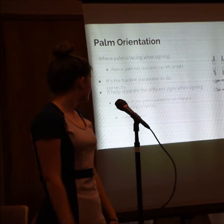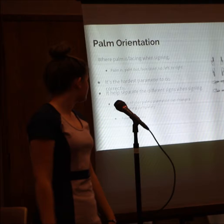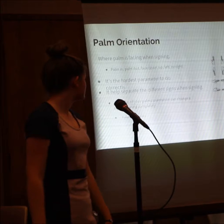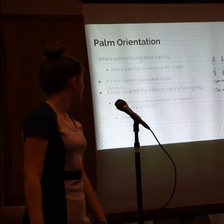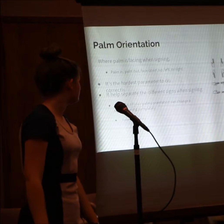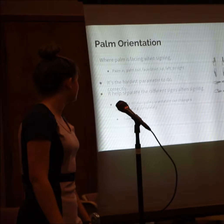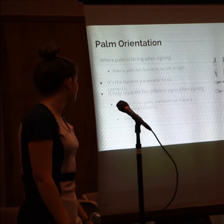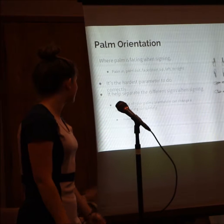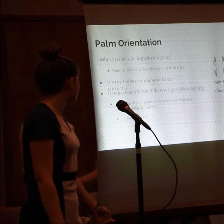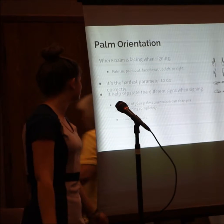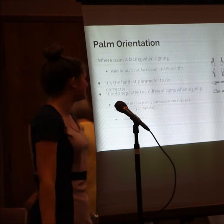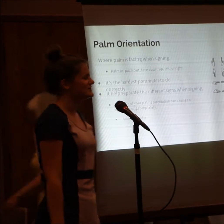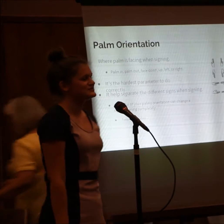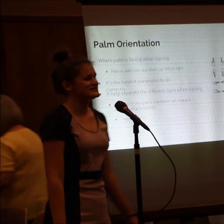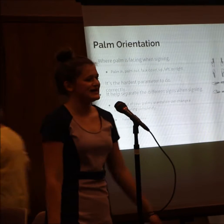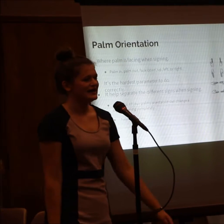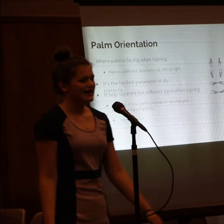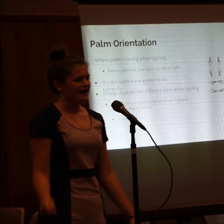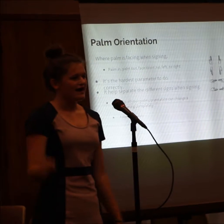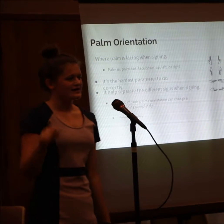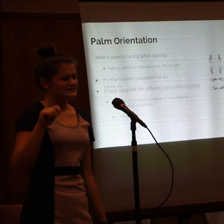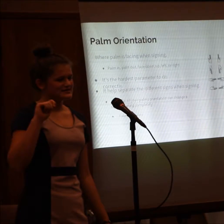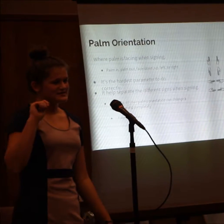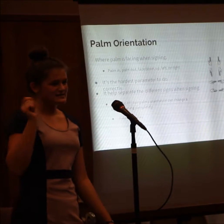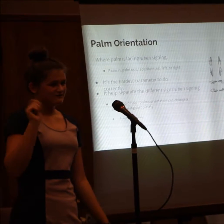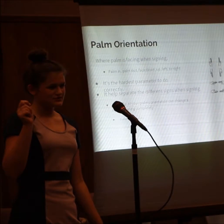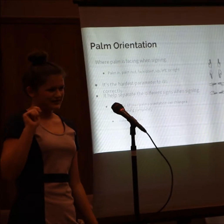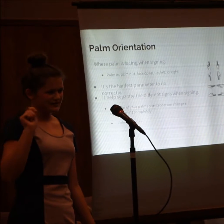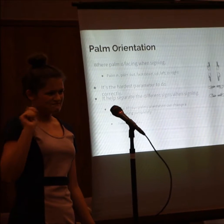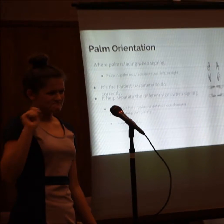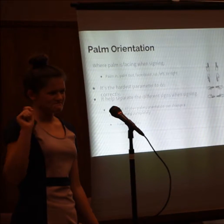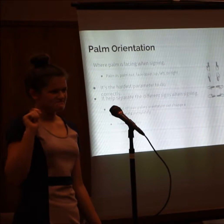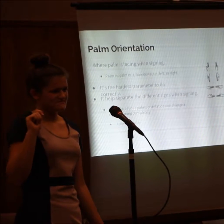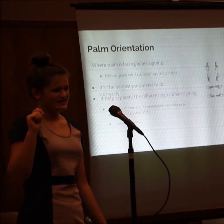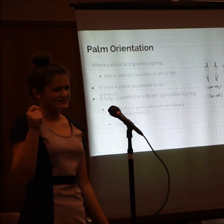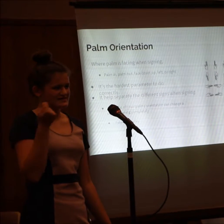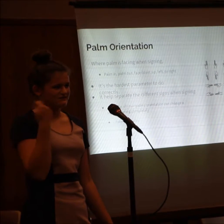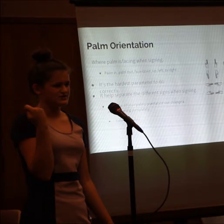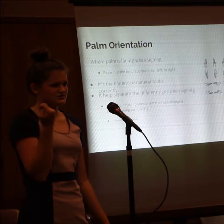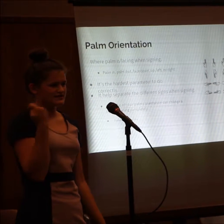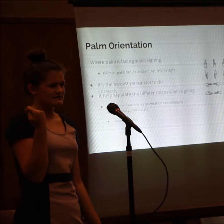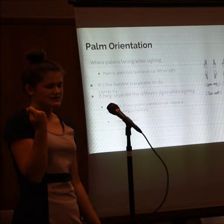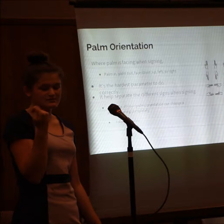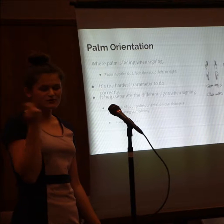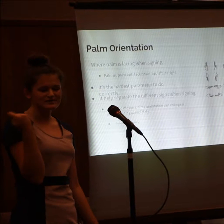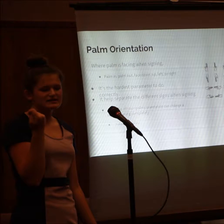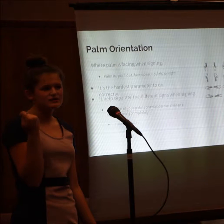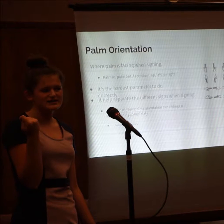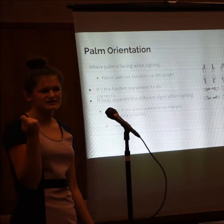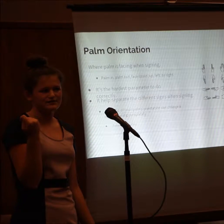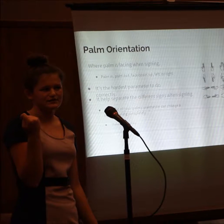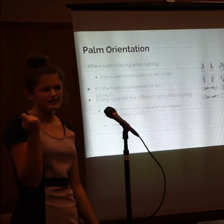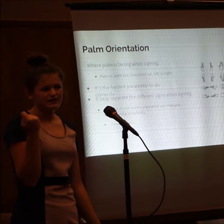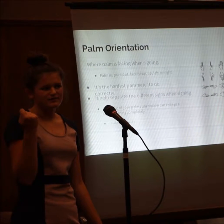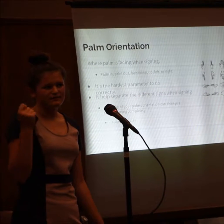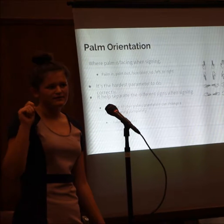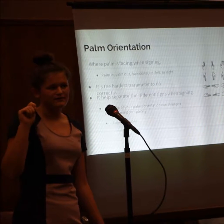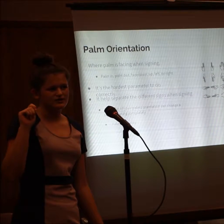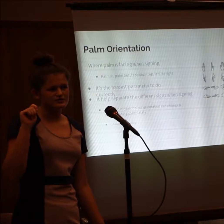For example, the sign for toilet and Tuesday. So this is the sign for toilet, and this is the sign for Tuesday. Now the movement's a little bit different, but if I